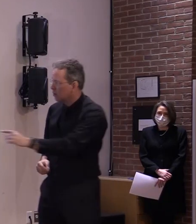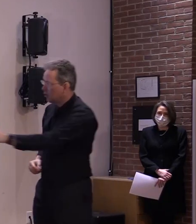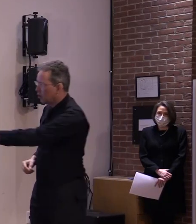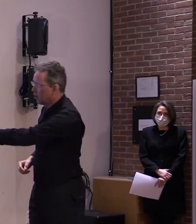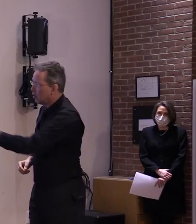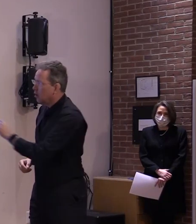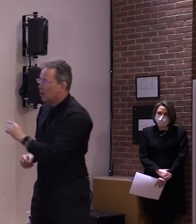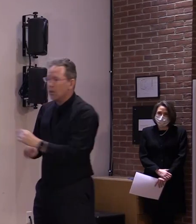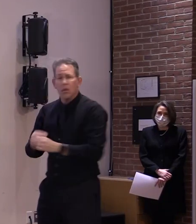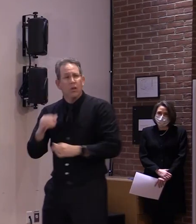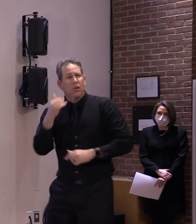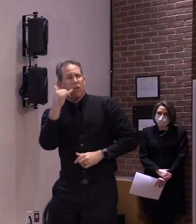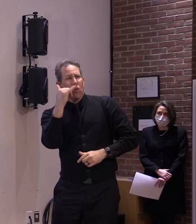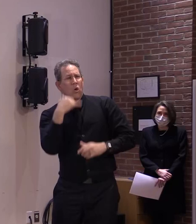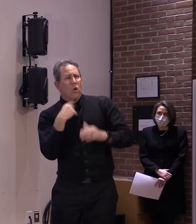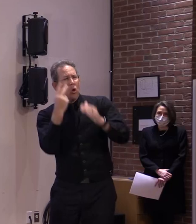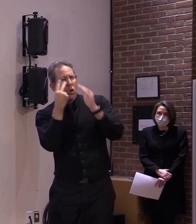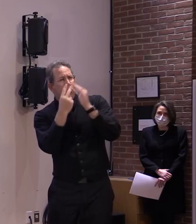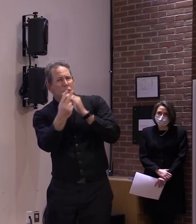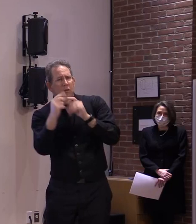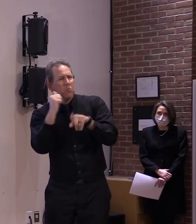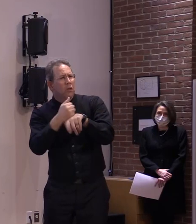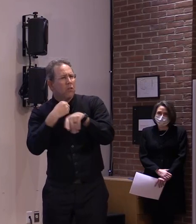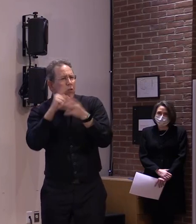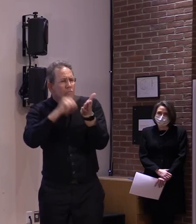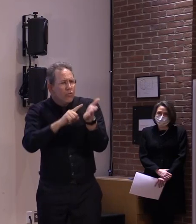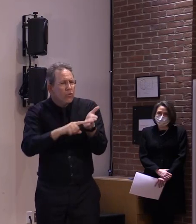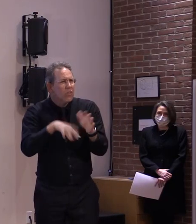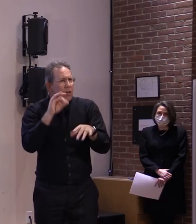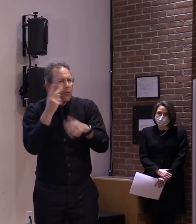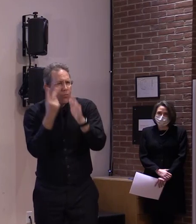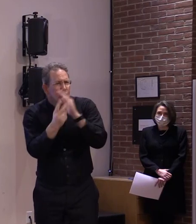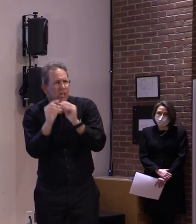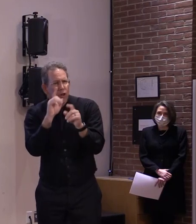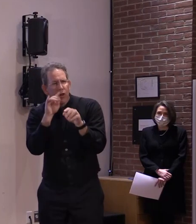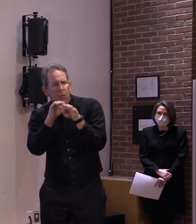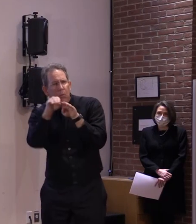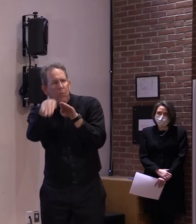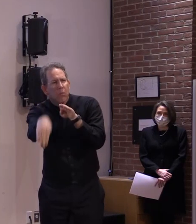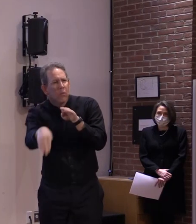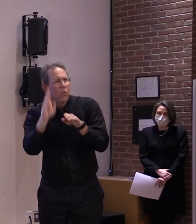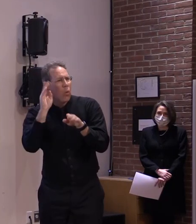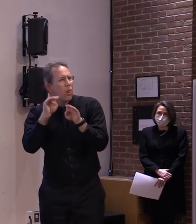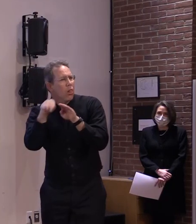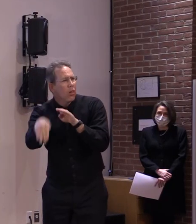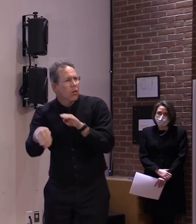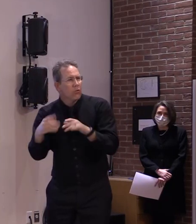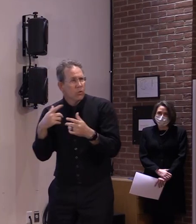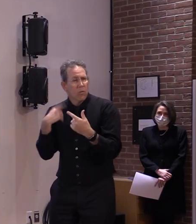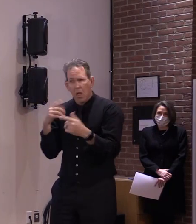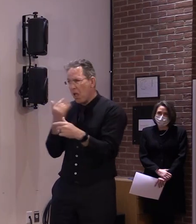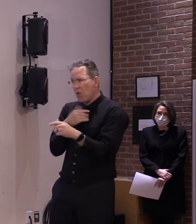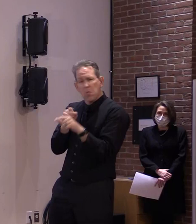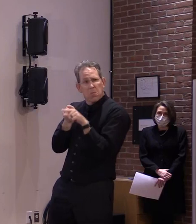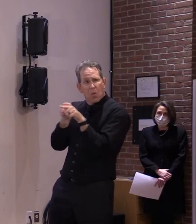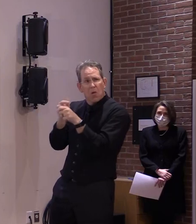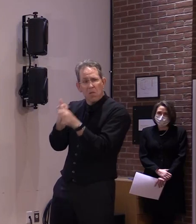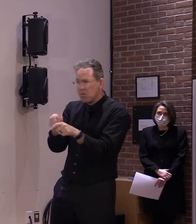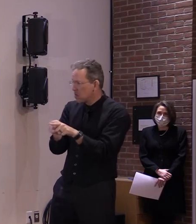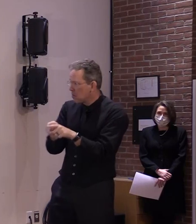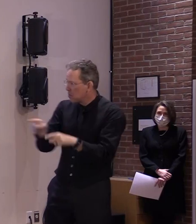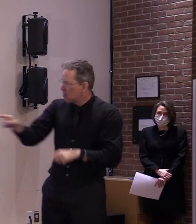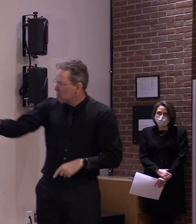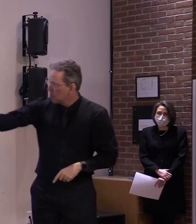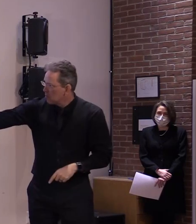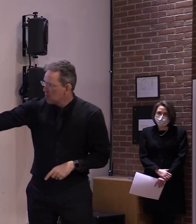the ensemble, CDC ensemble model and the Oliver Wyman model forecast that cases are expected to decline in